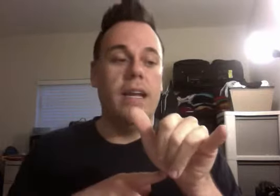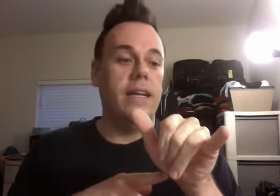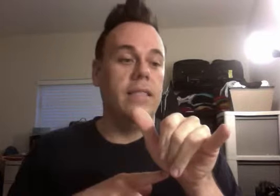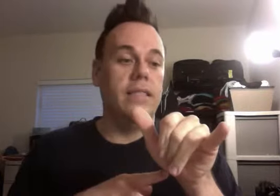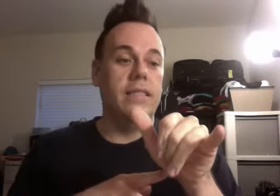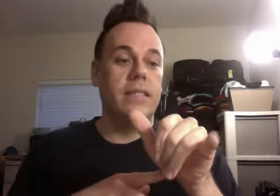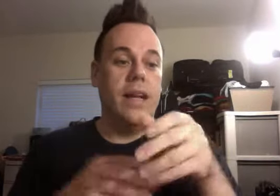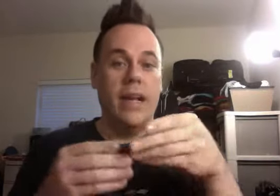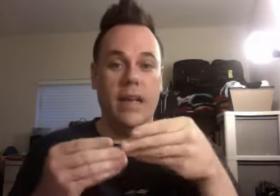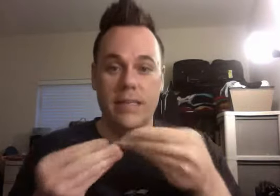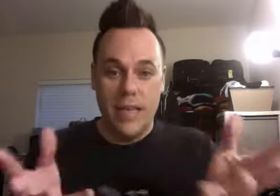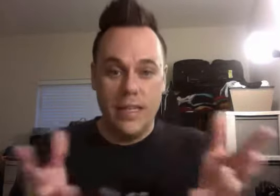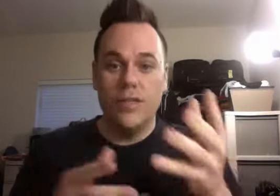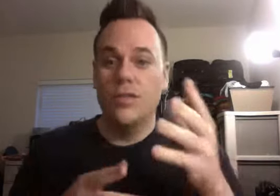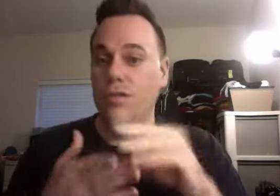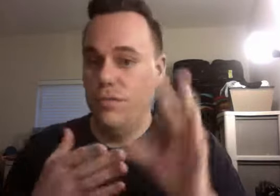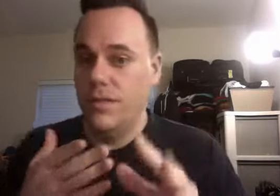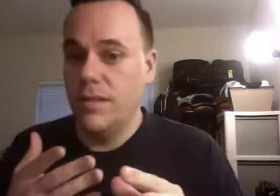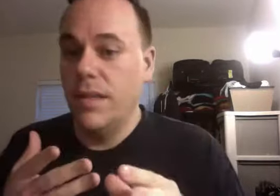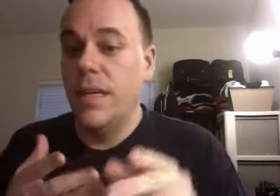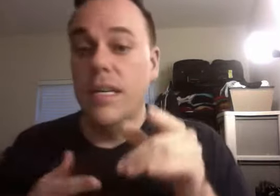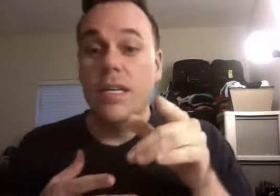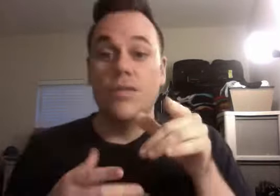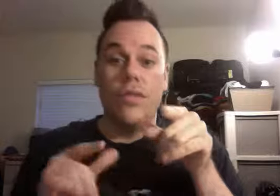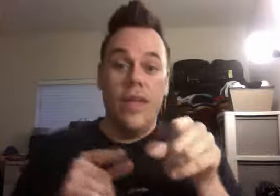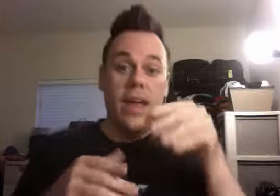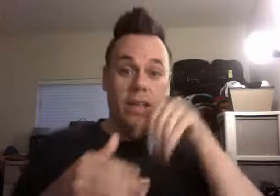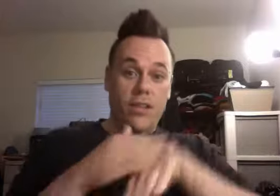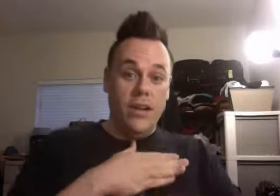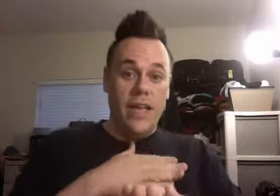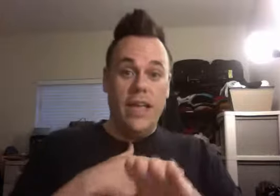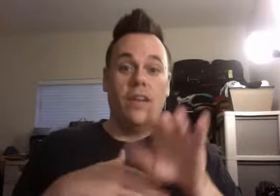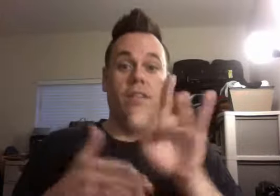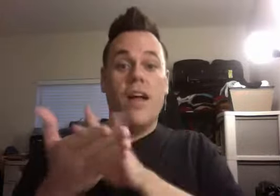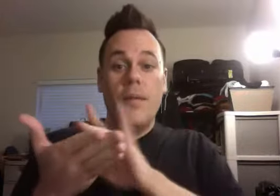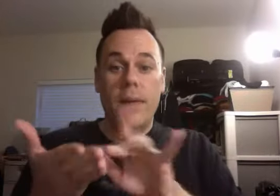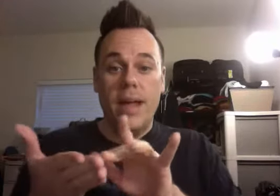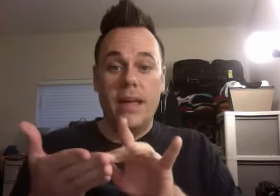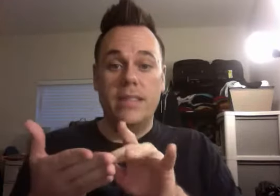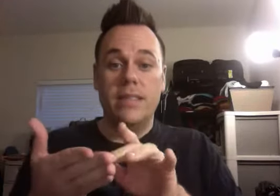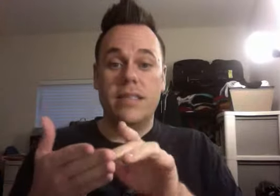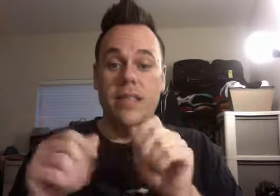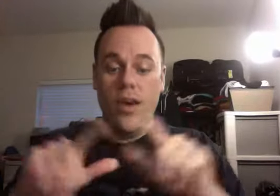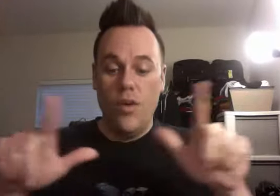and I assigned it to the students. So they log in on their iPads, they open